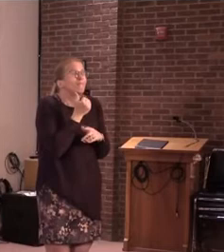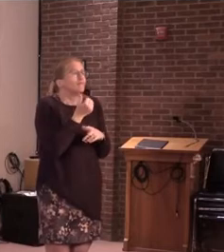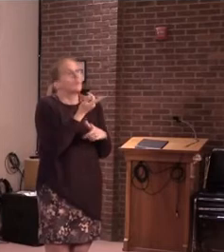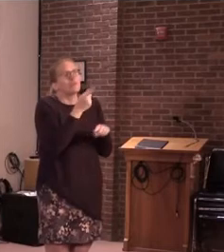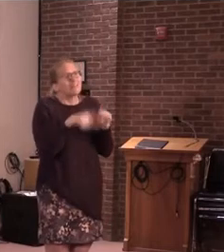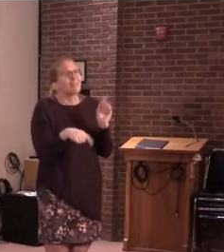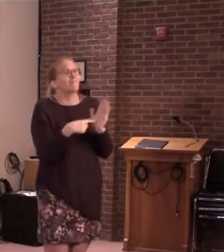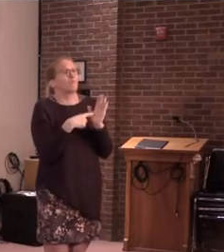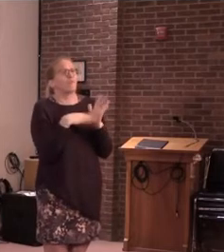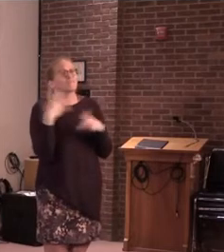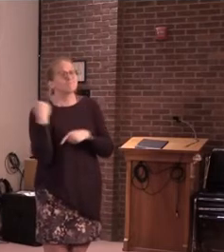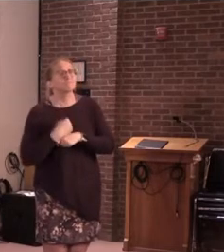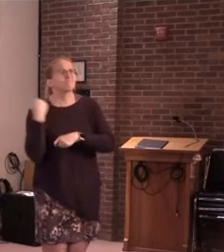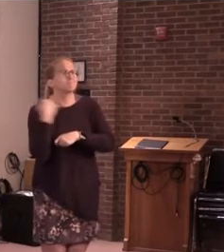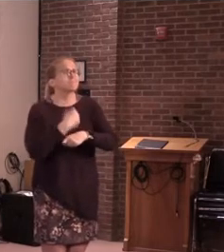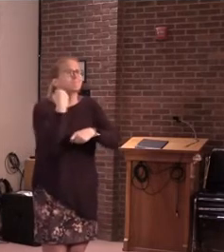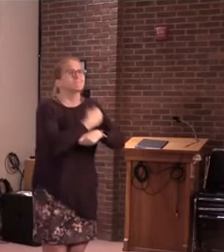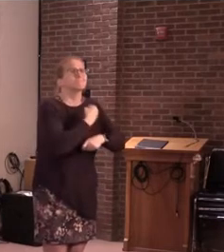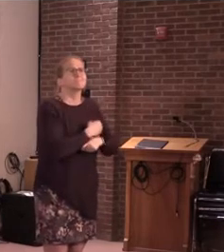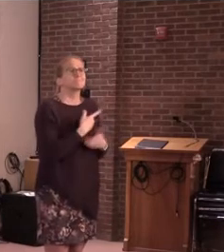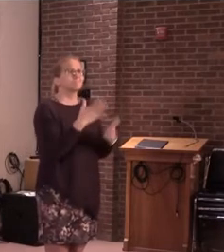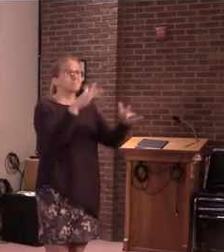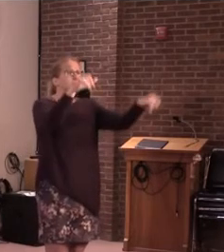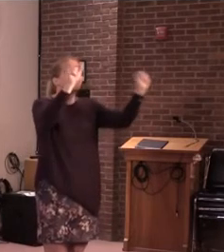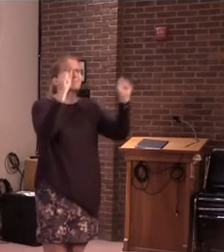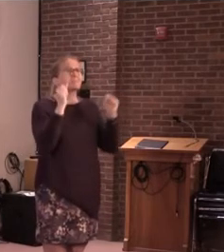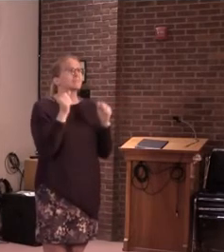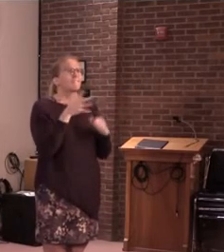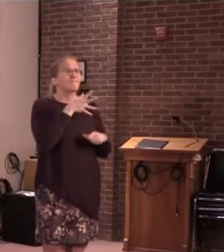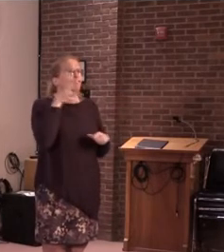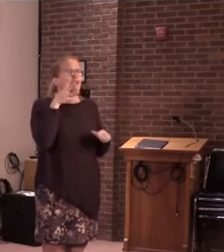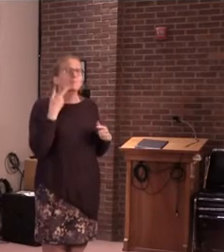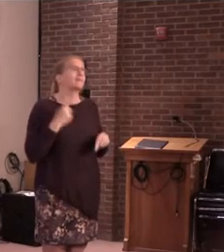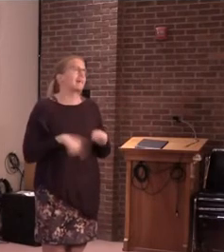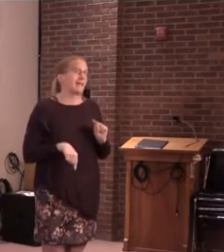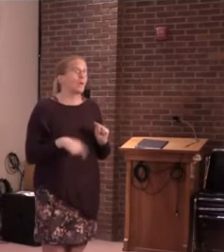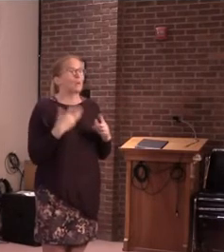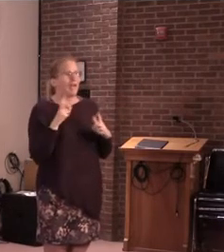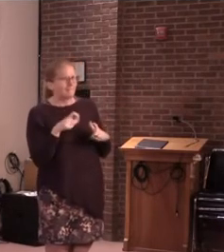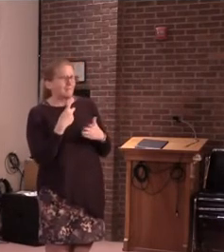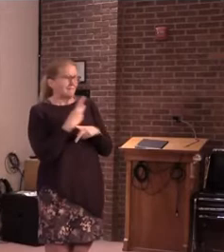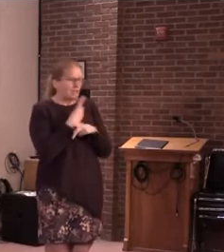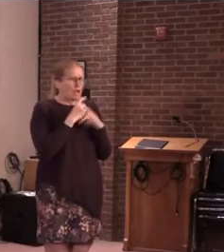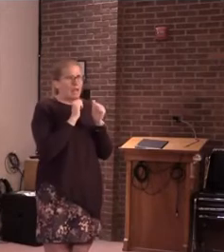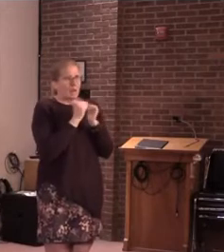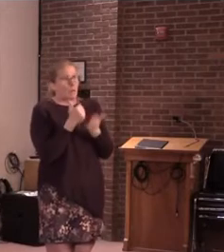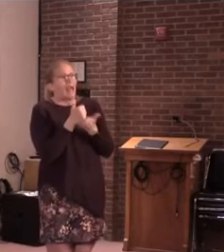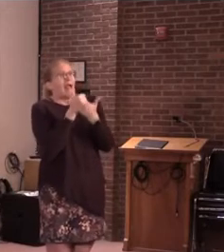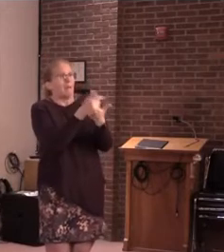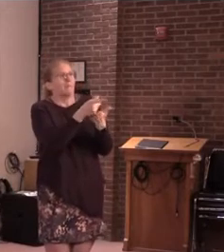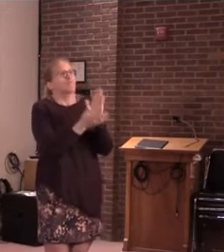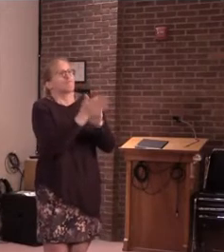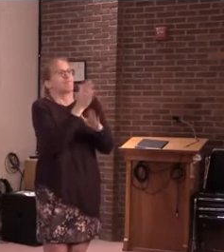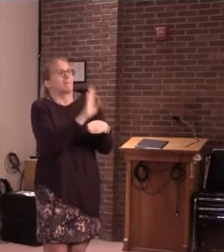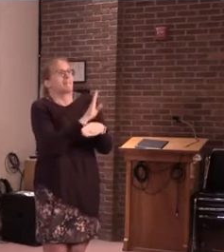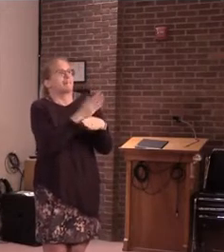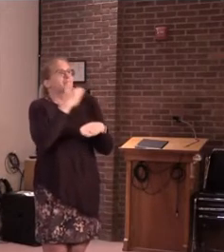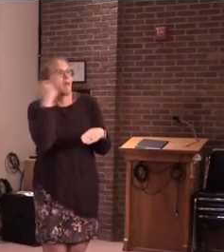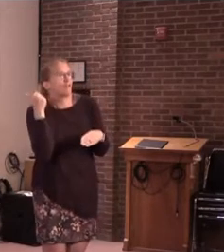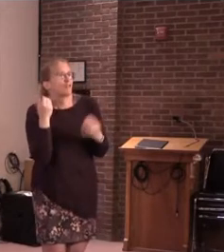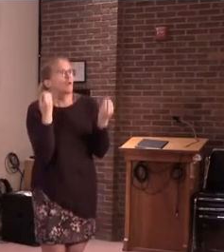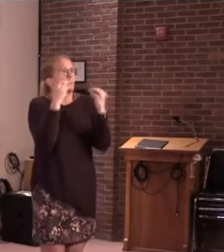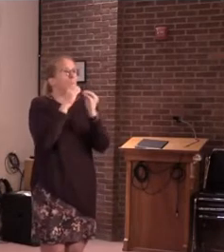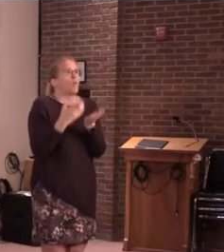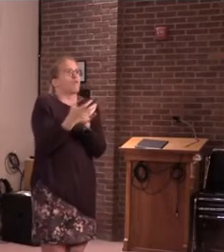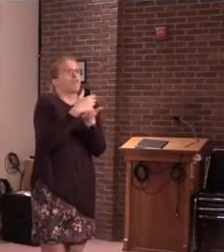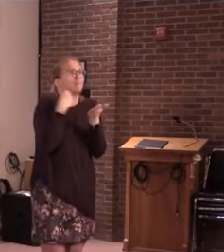level to make them sustainable over time, and we can have those conversations if we can get to a point down the road, but happy